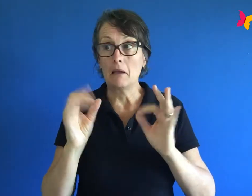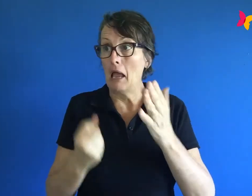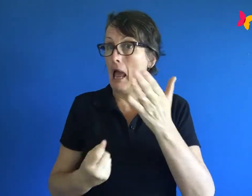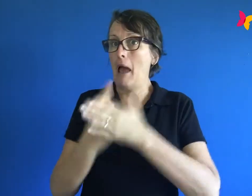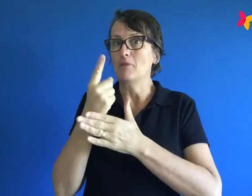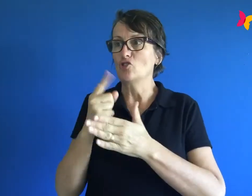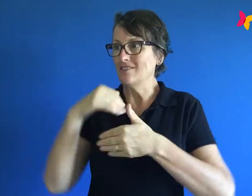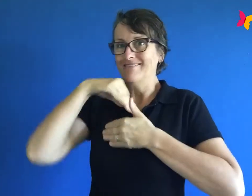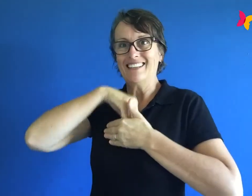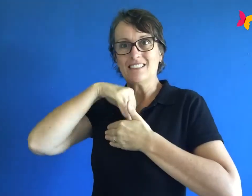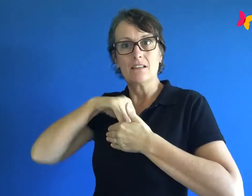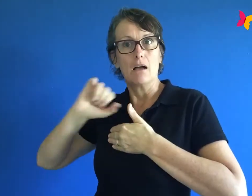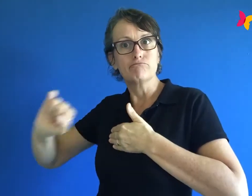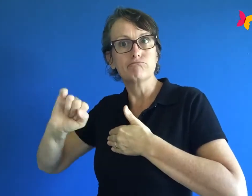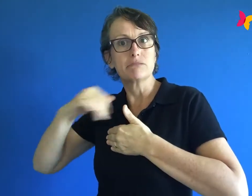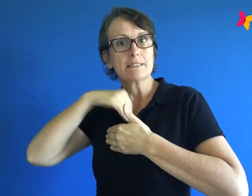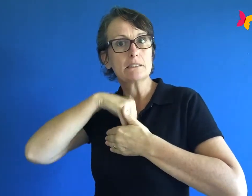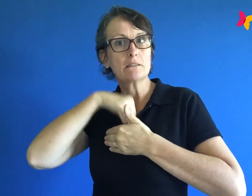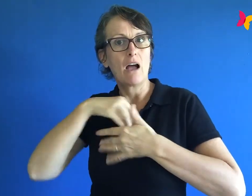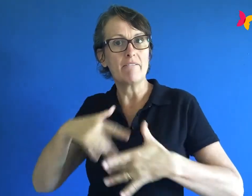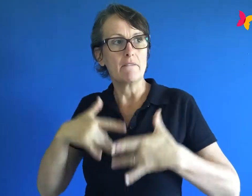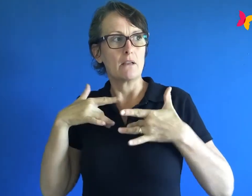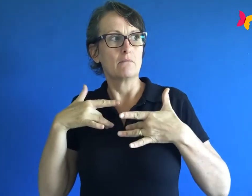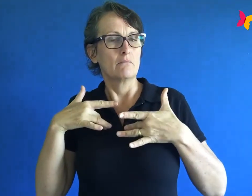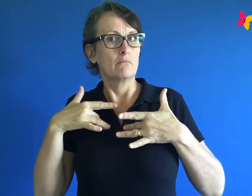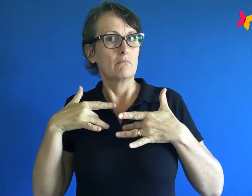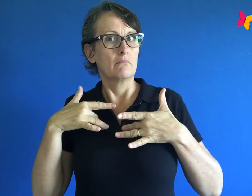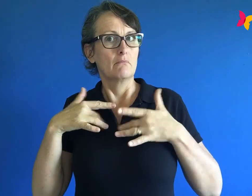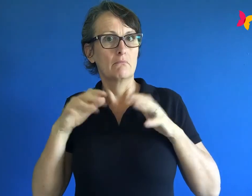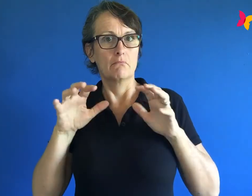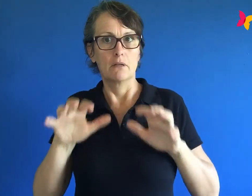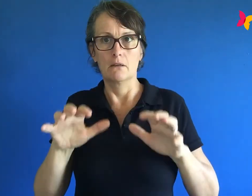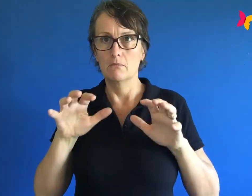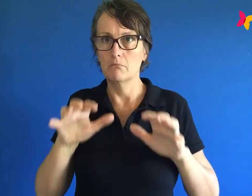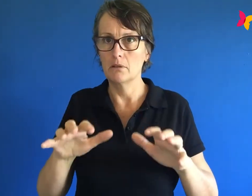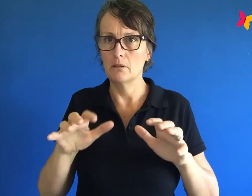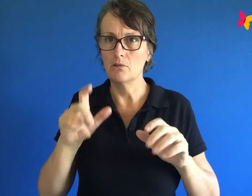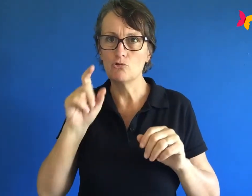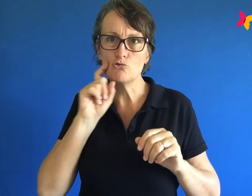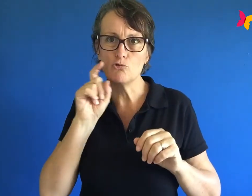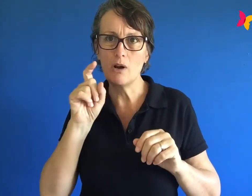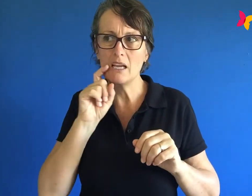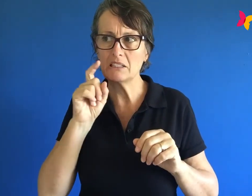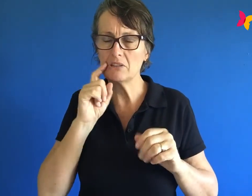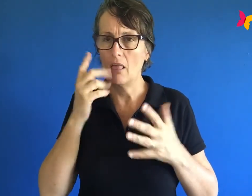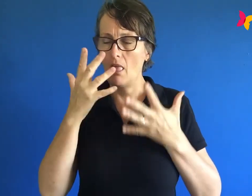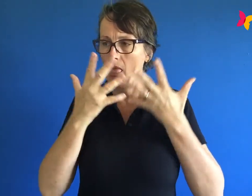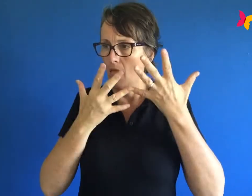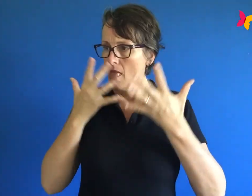sense of having big feelings and feeling distressed by them.